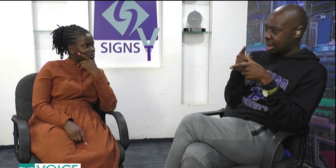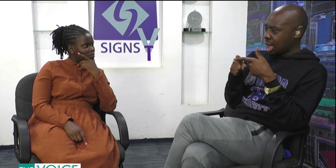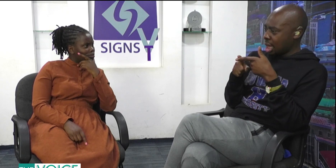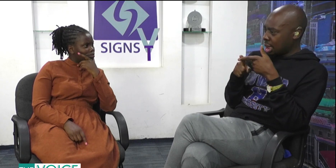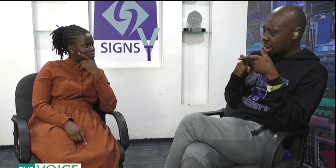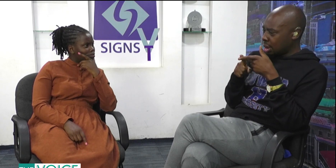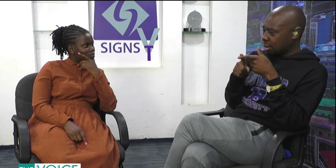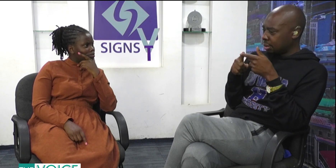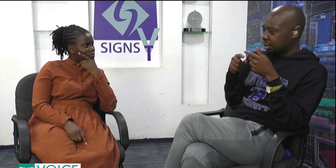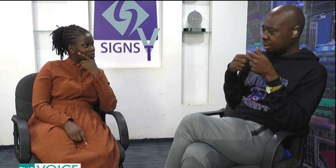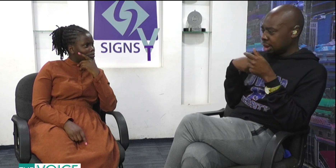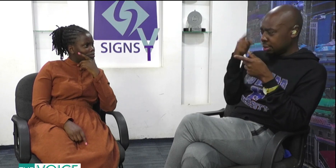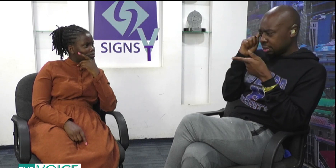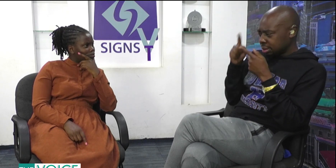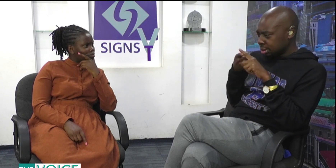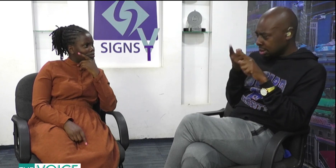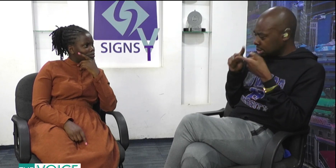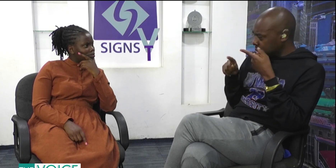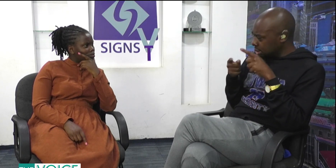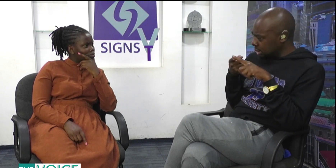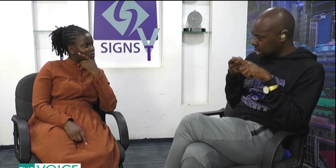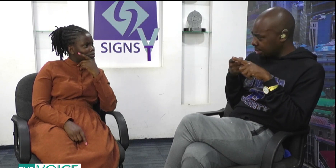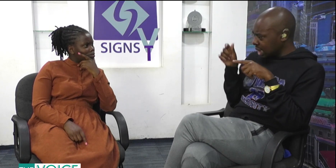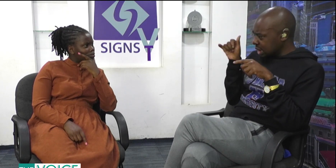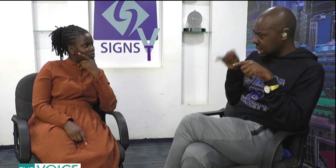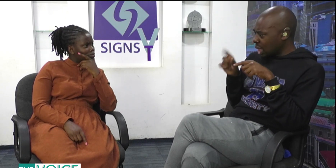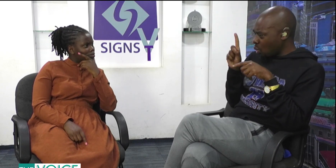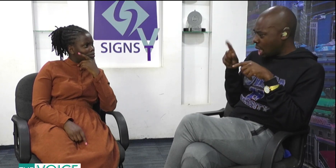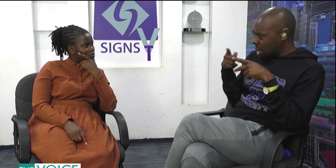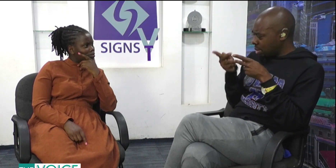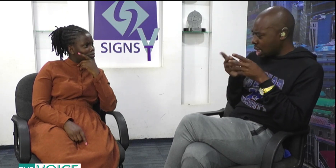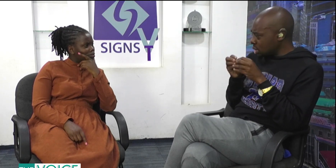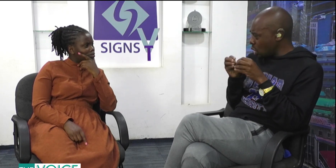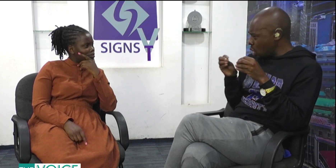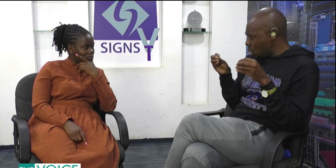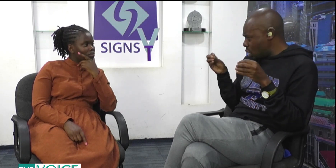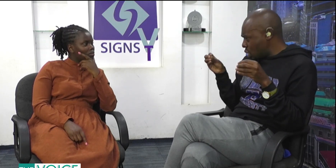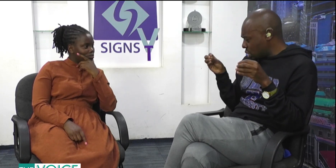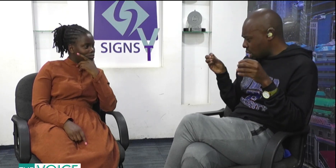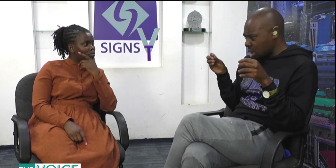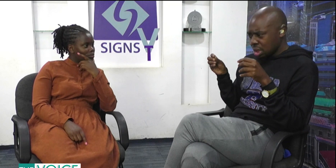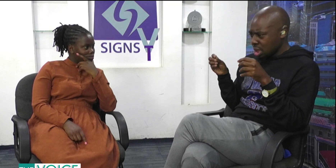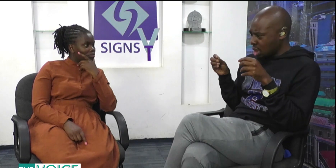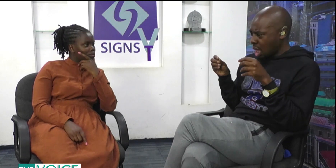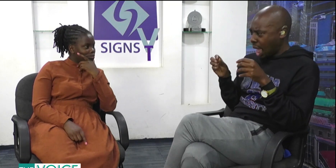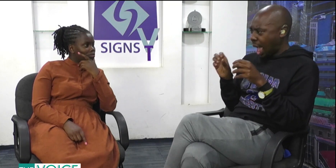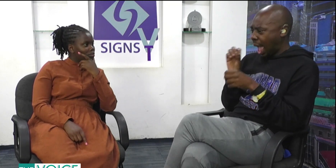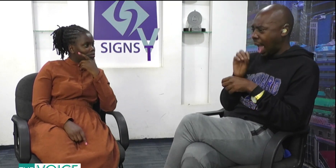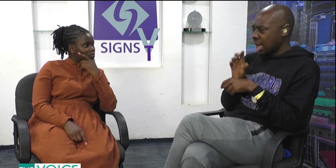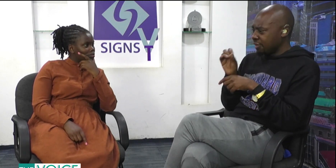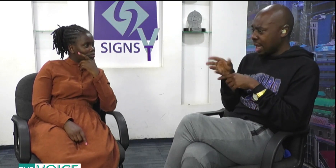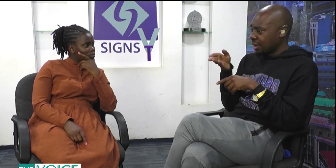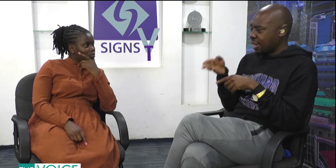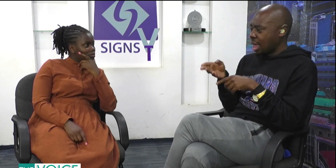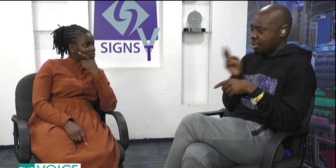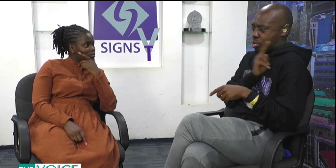I transferred to a school, and as I was working there, I had not stayed for a long period of time.